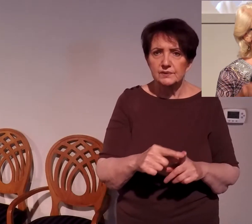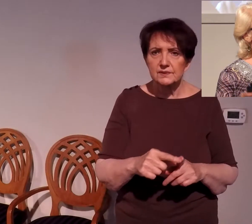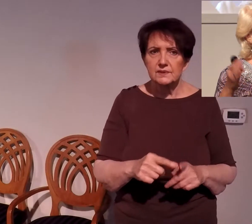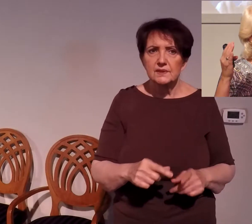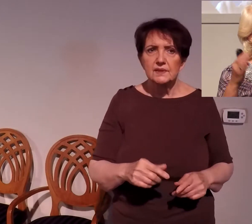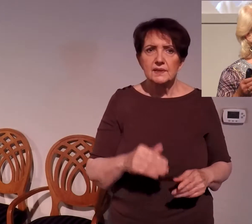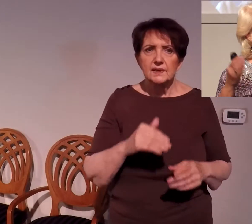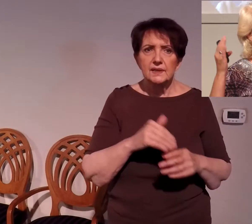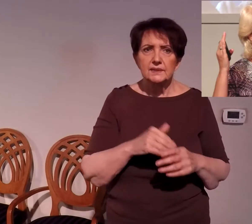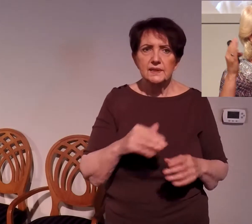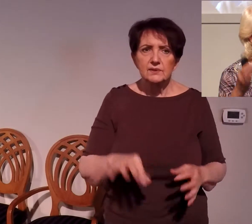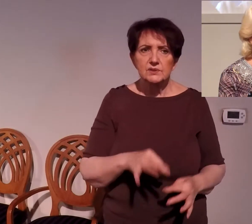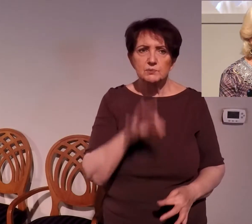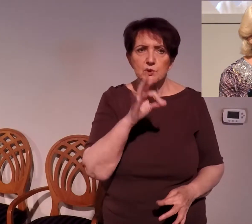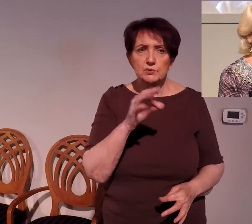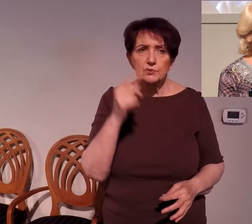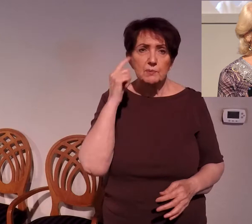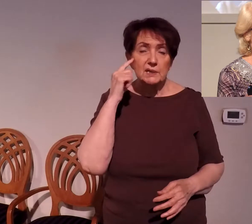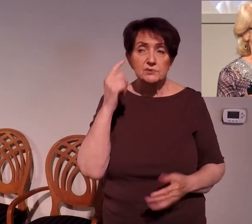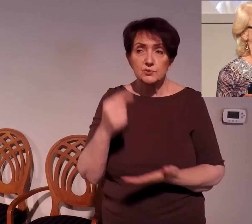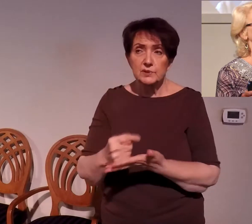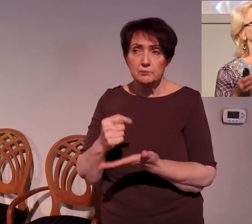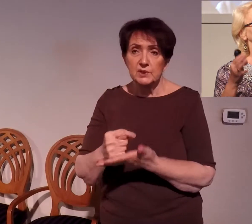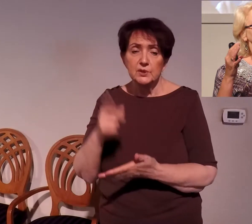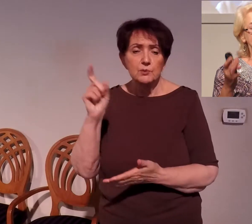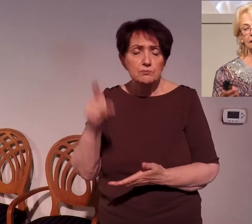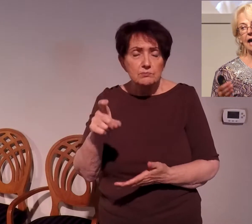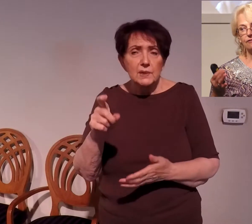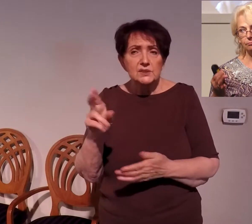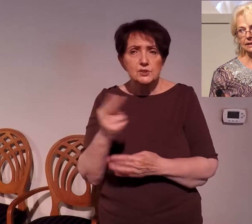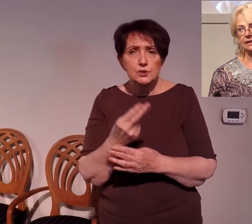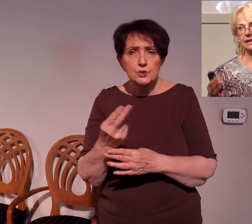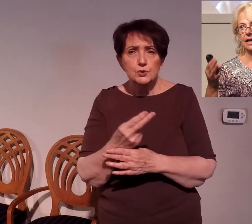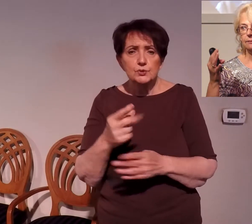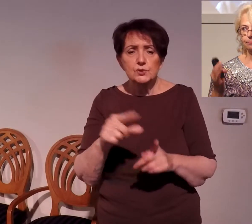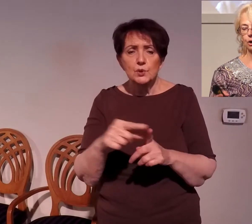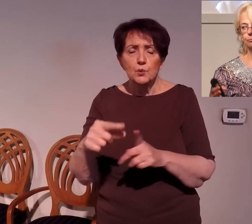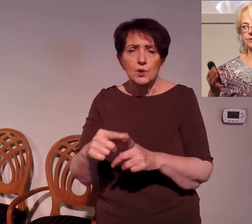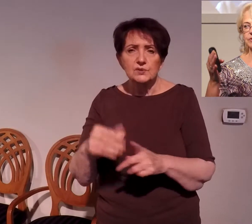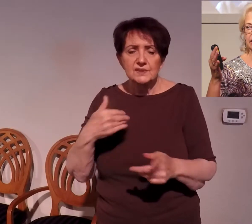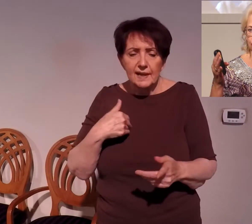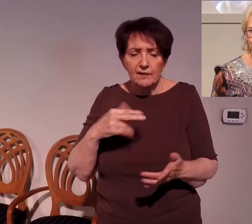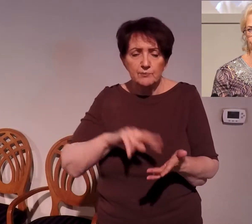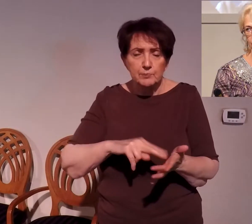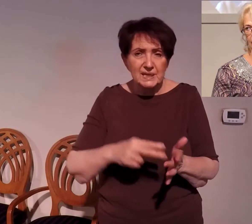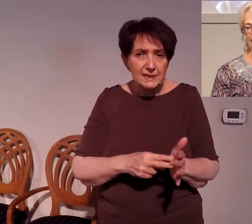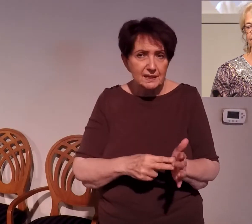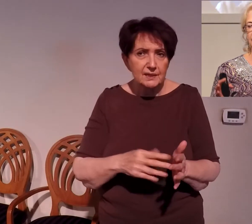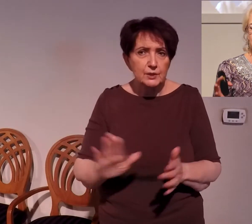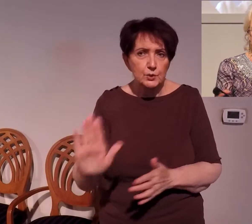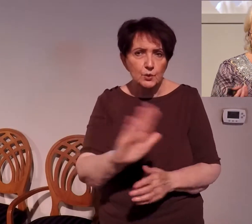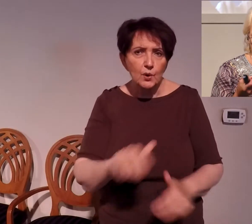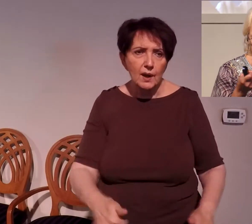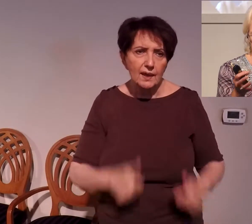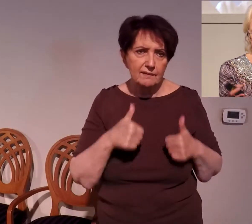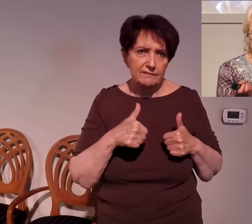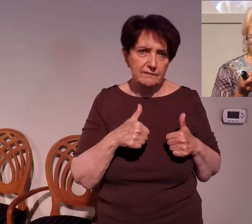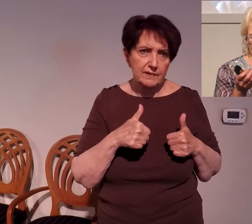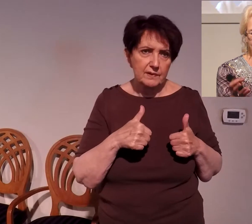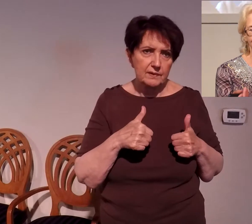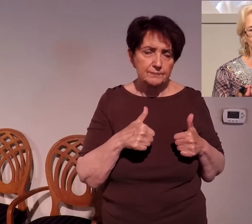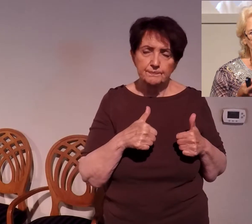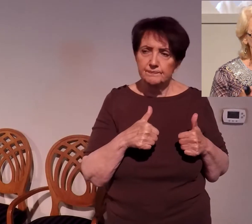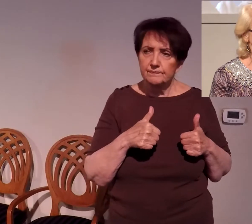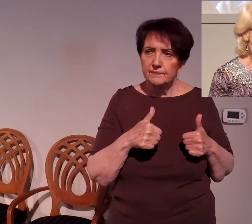use the words that work for you, that have meaning and purpose in your life,